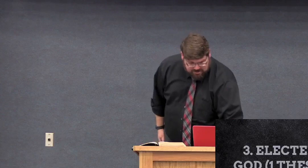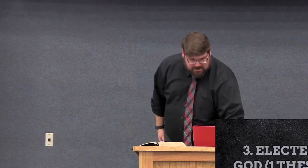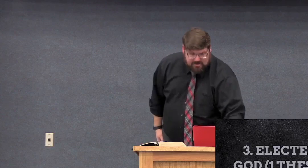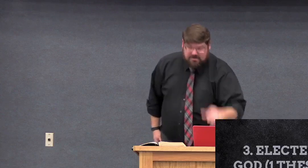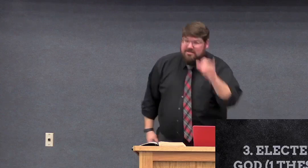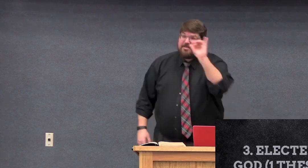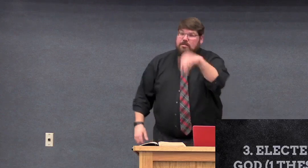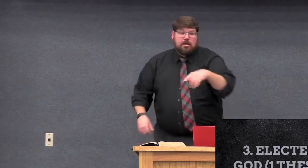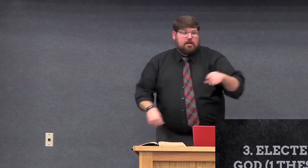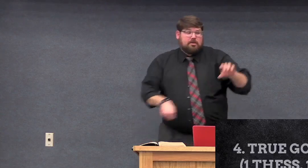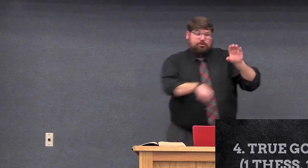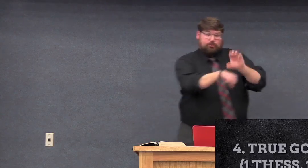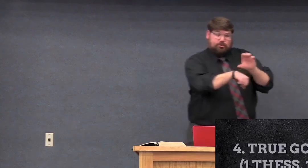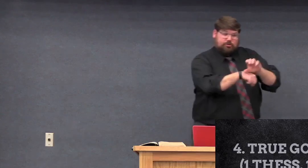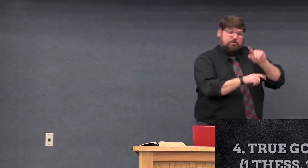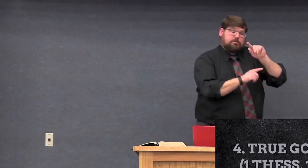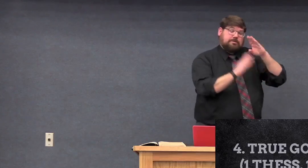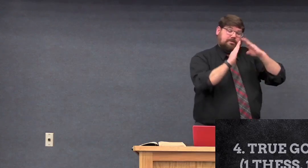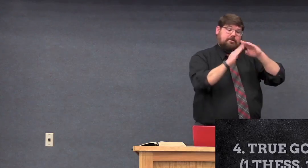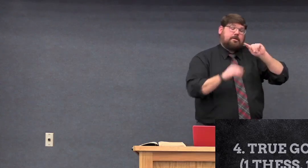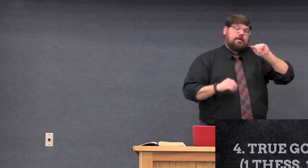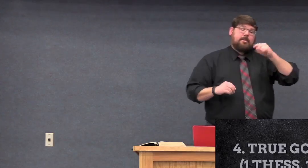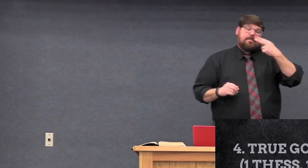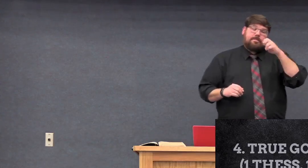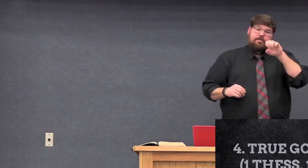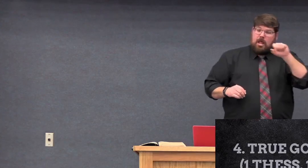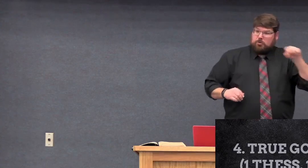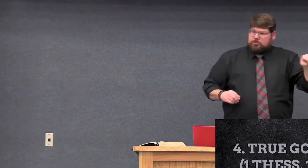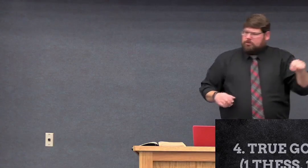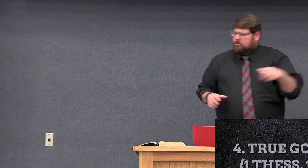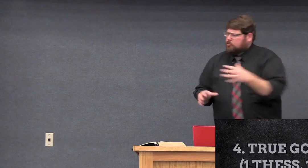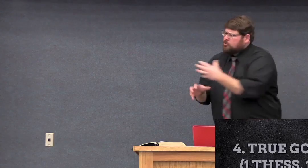saved, take care of that today.